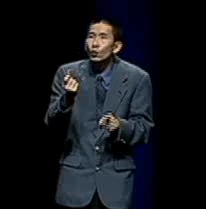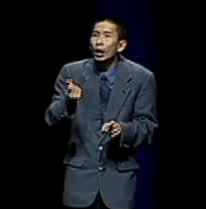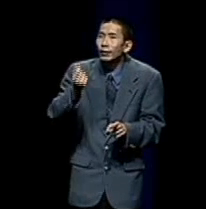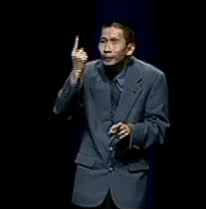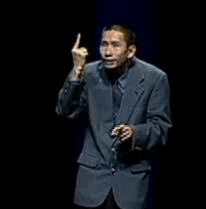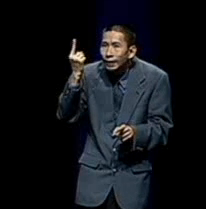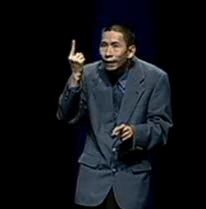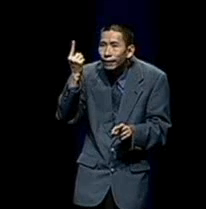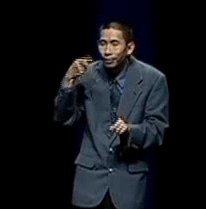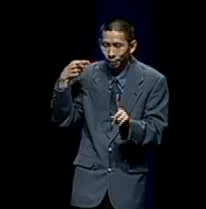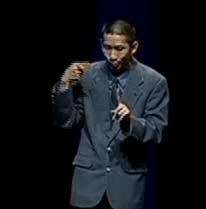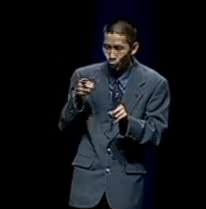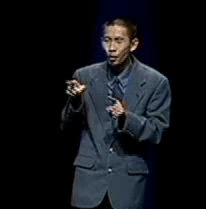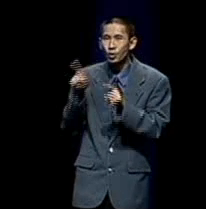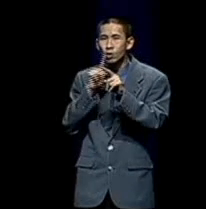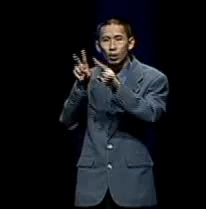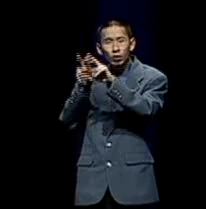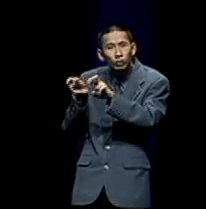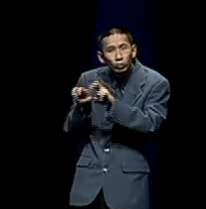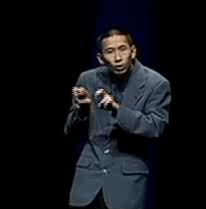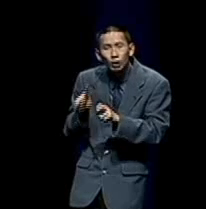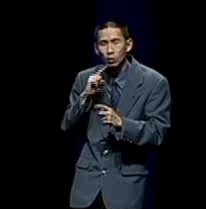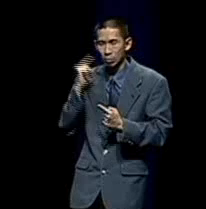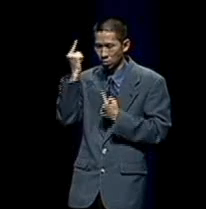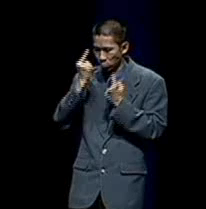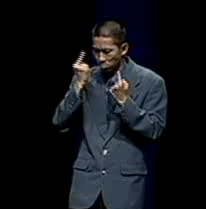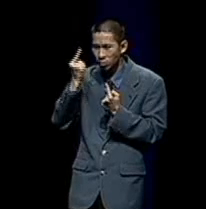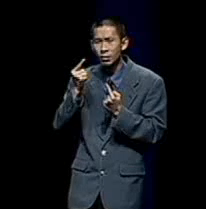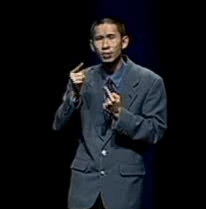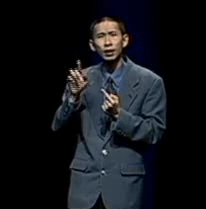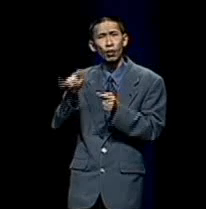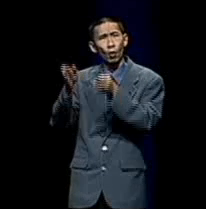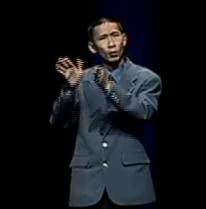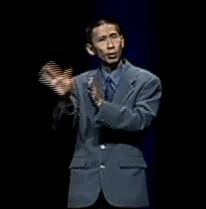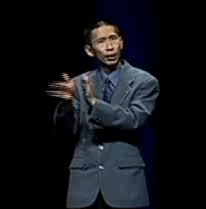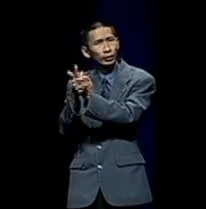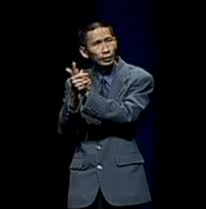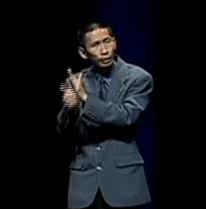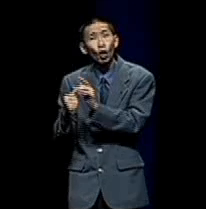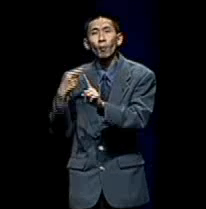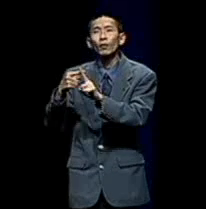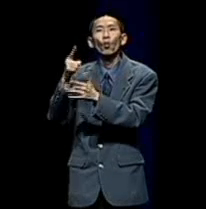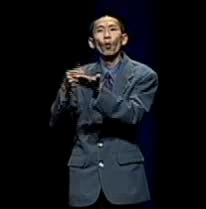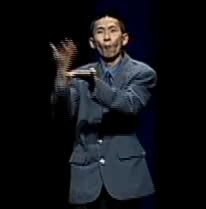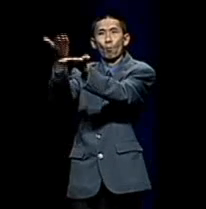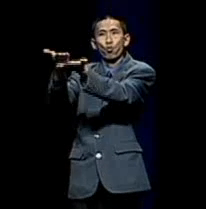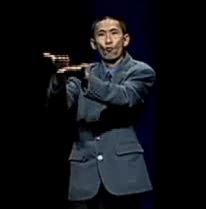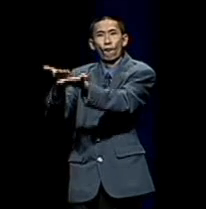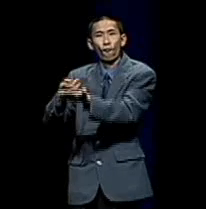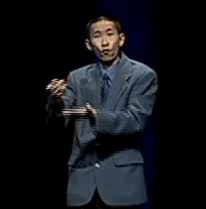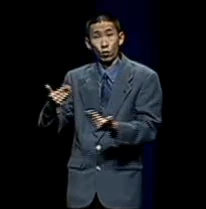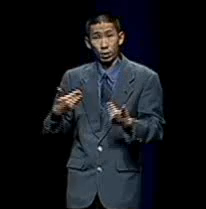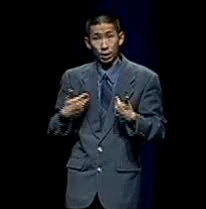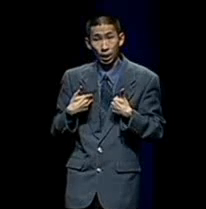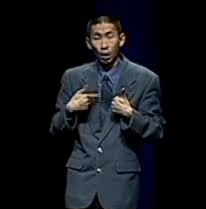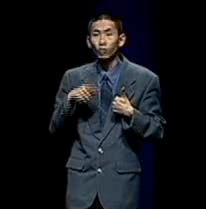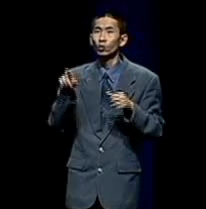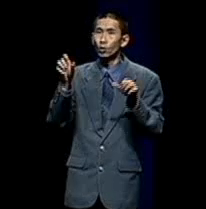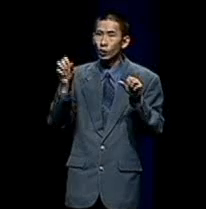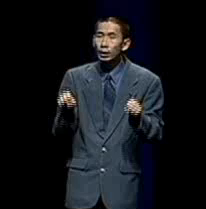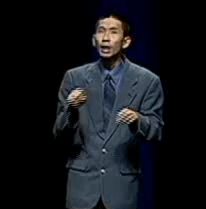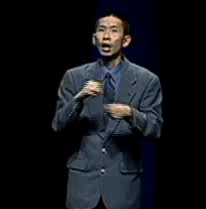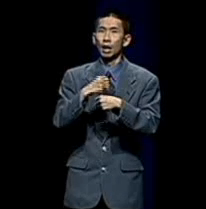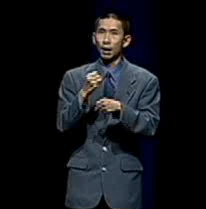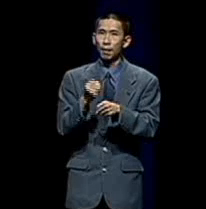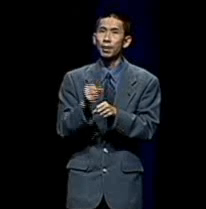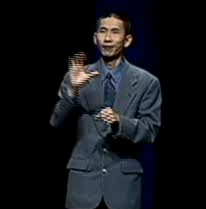You're assessing, again. You're looking at what their skill set really is and what evidence you have. So you can make a confident